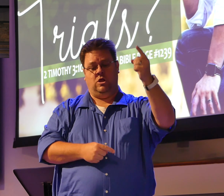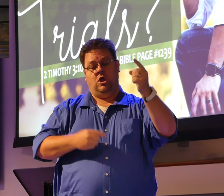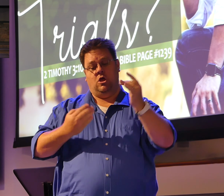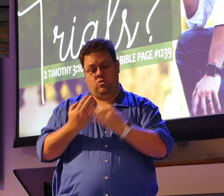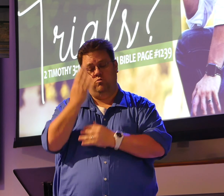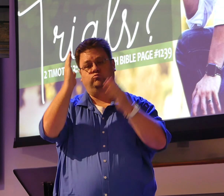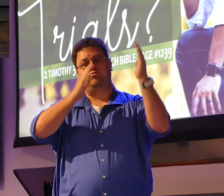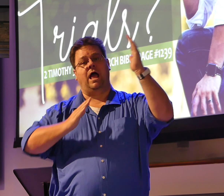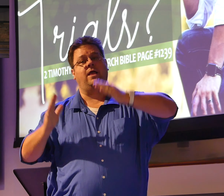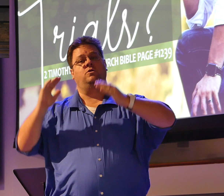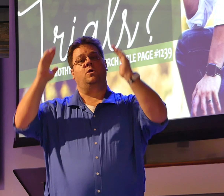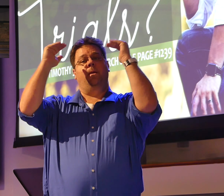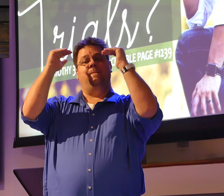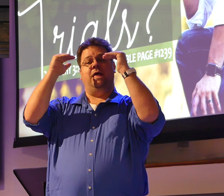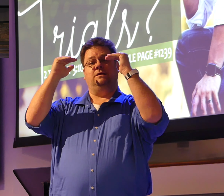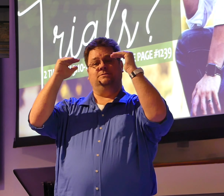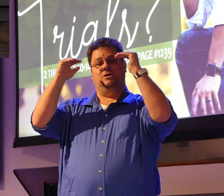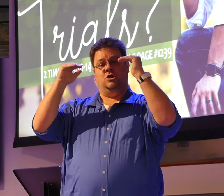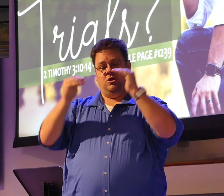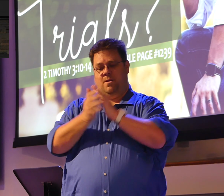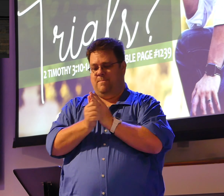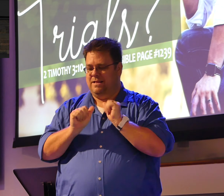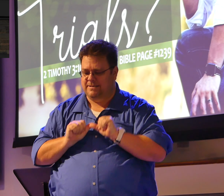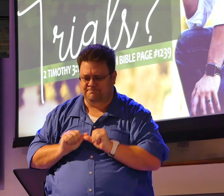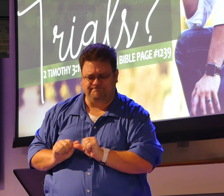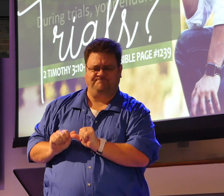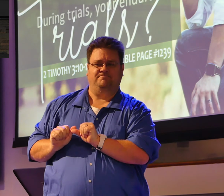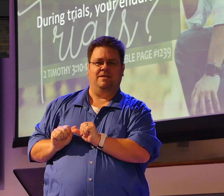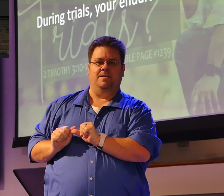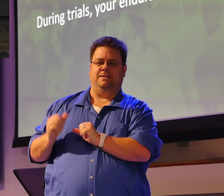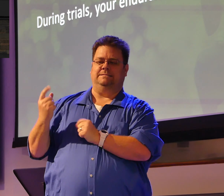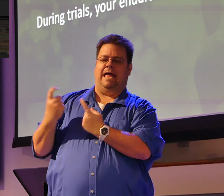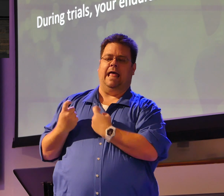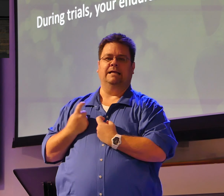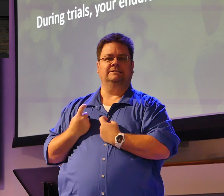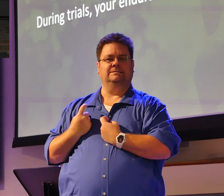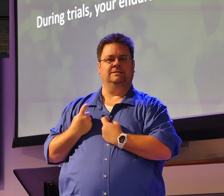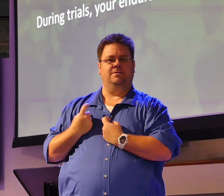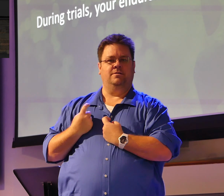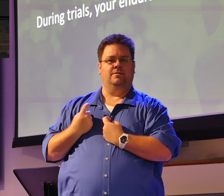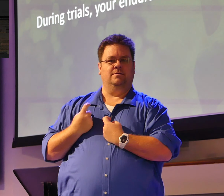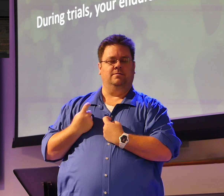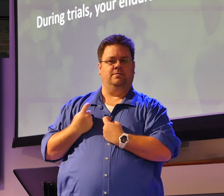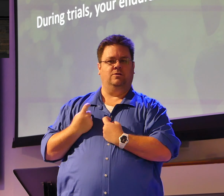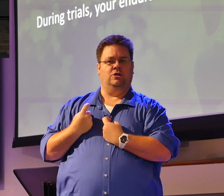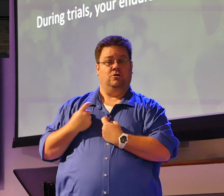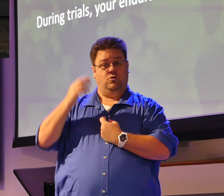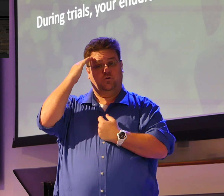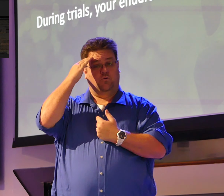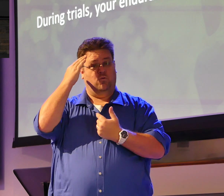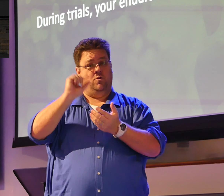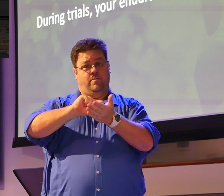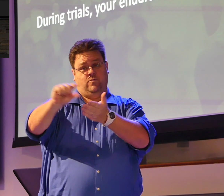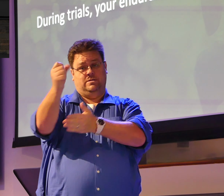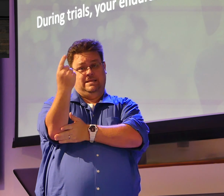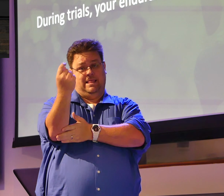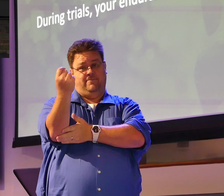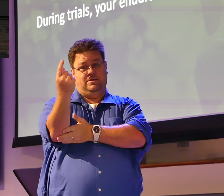in number one during trials you can expect that your endurance will be tested your endurance will be tested